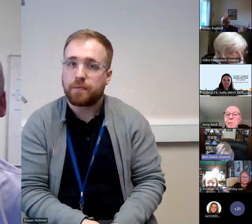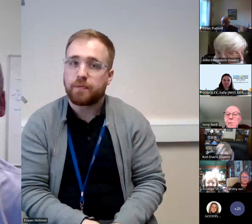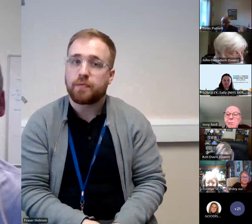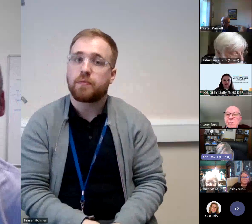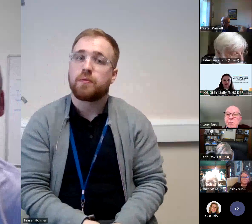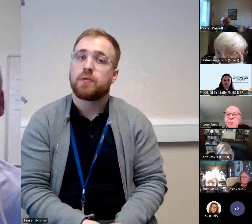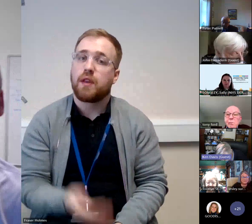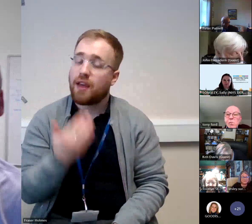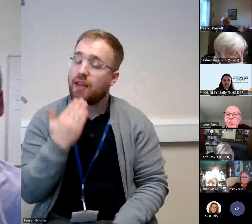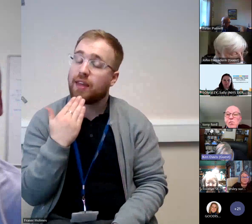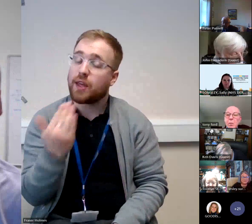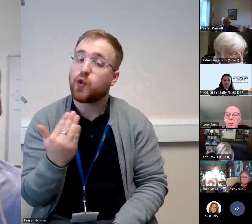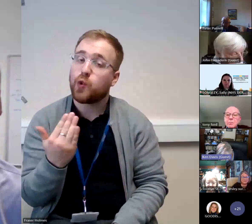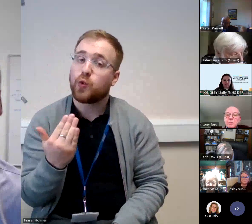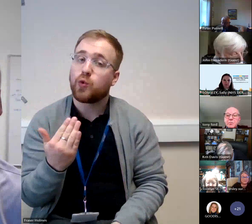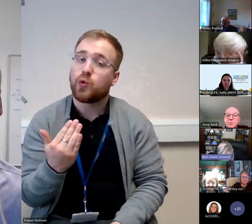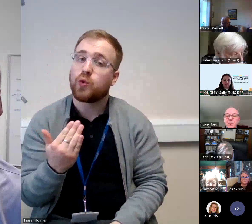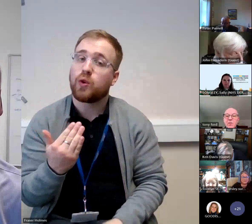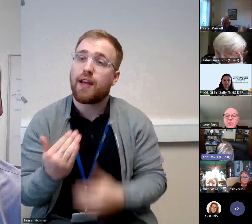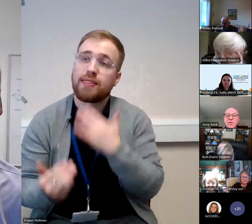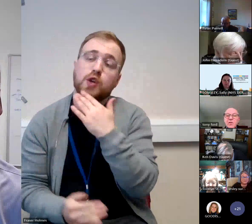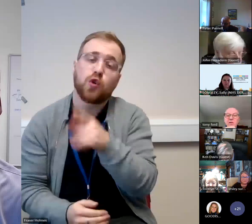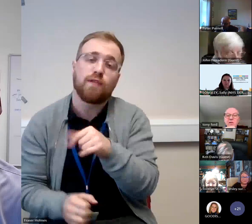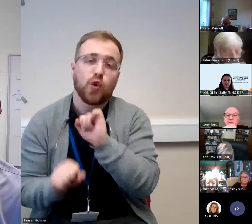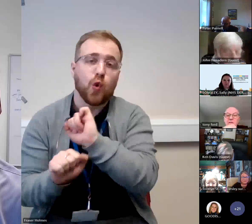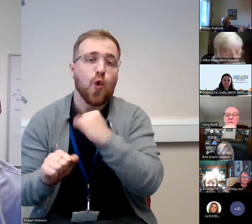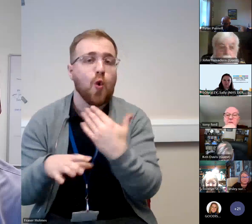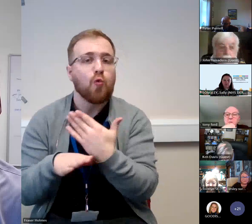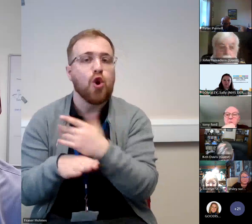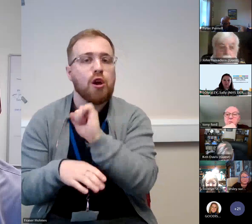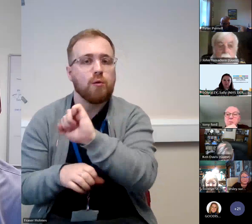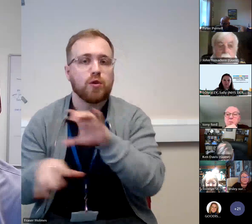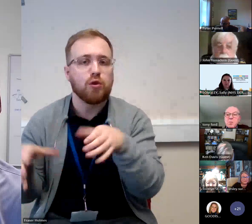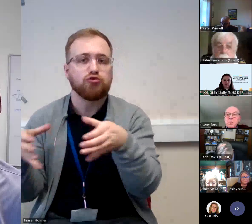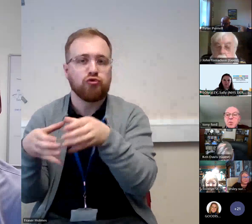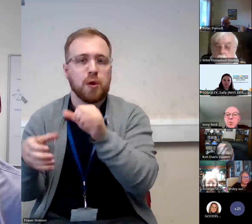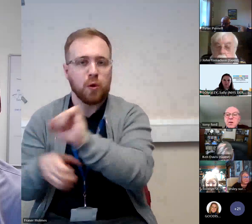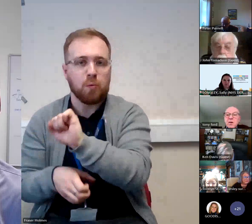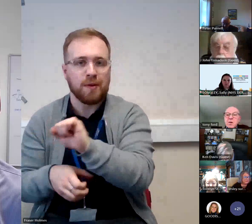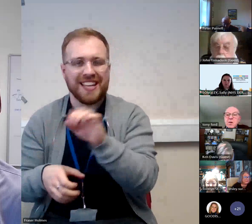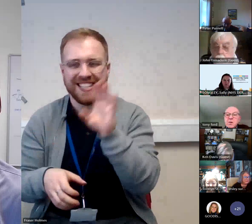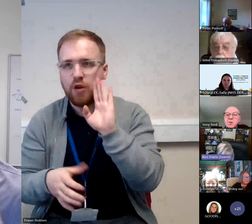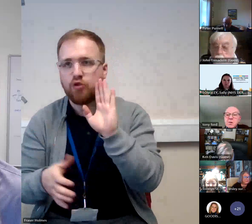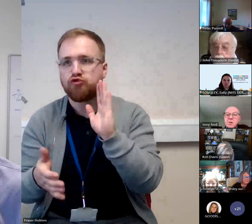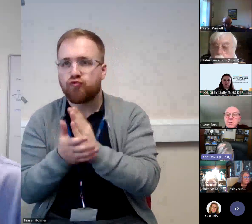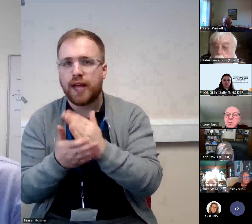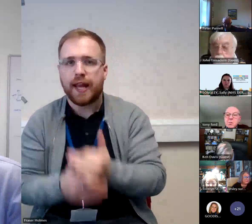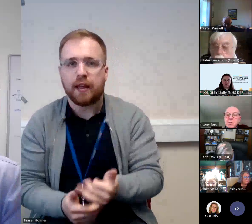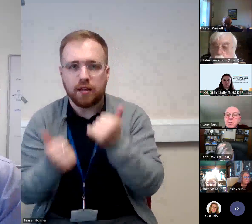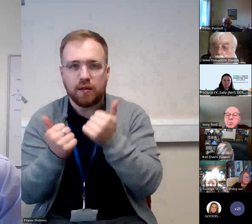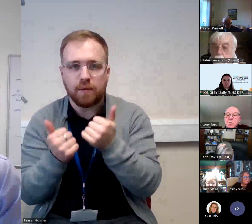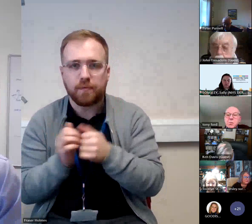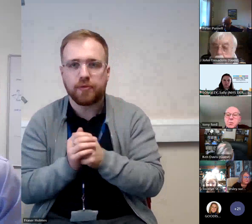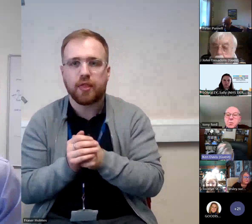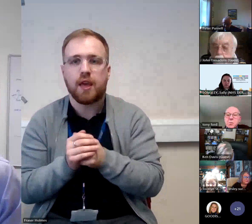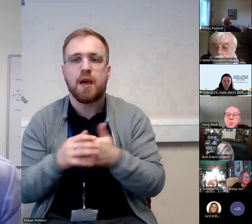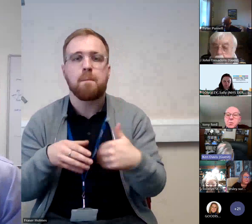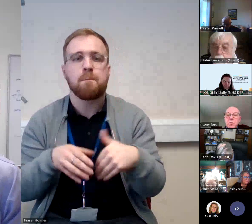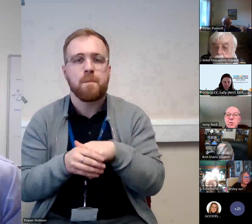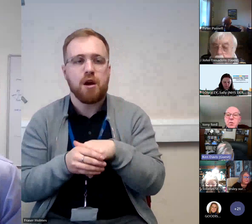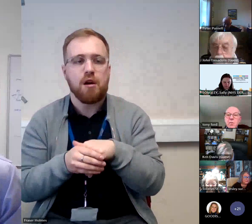Thank you, and thanks for your work with the with that group. That sounds really great. I think part of